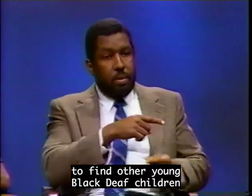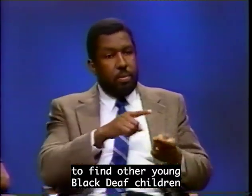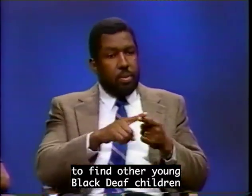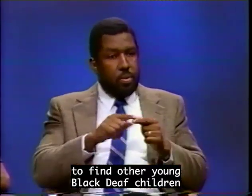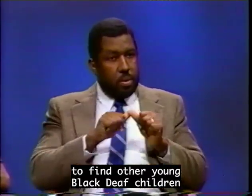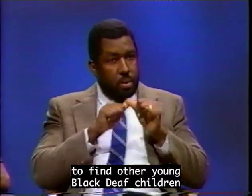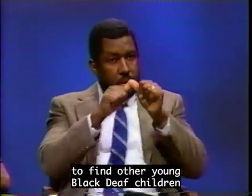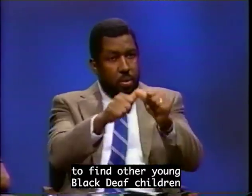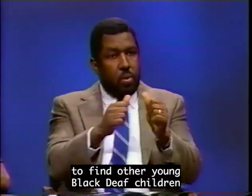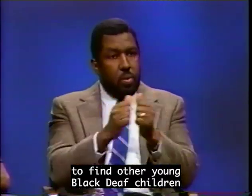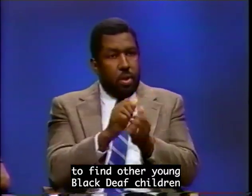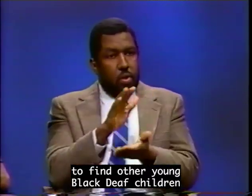deaf children